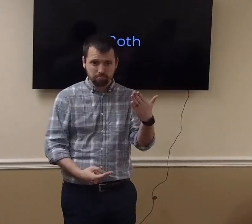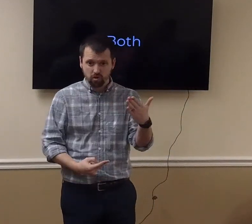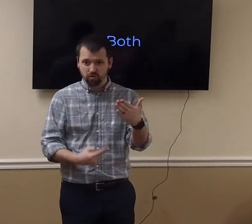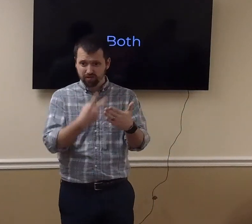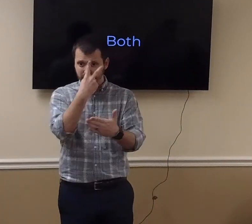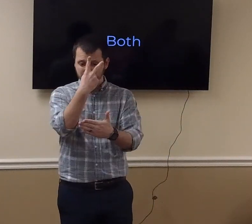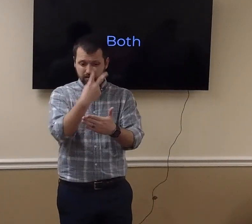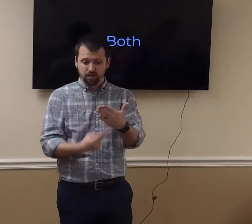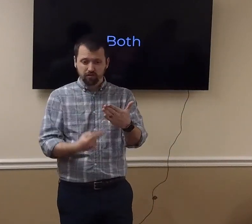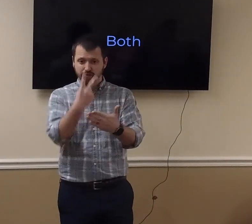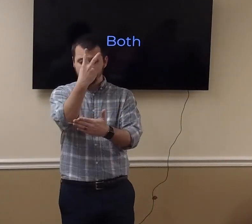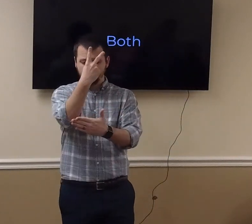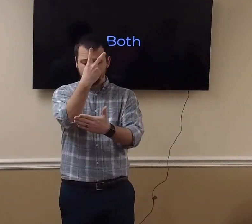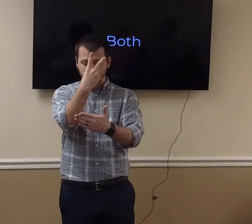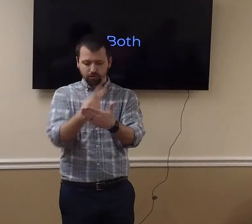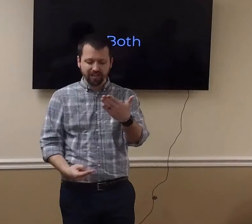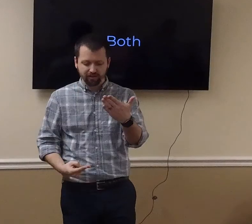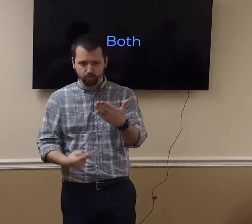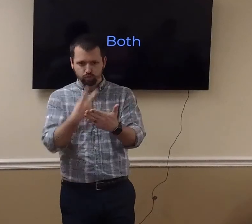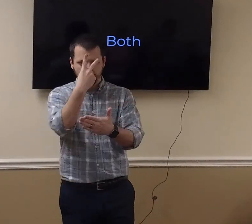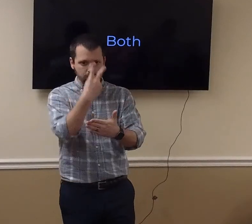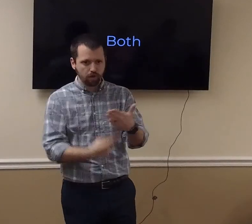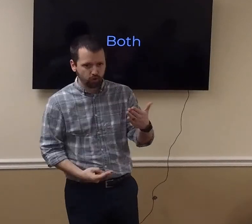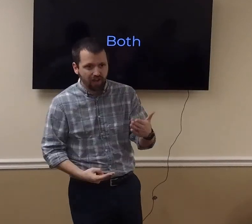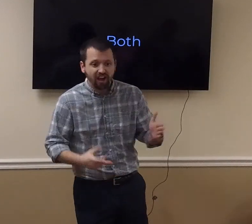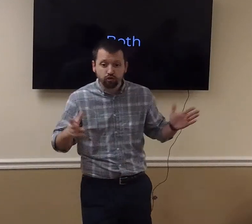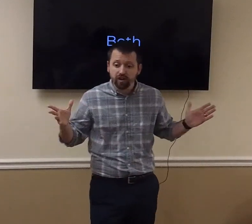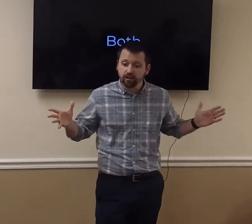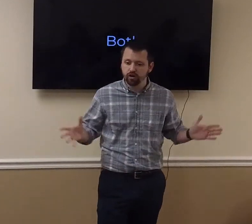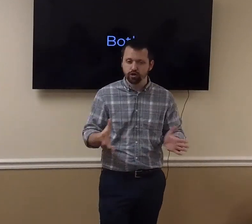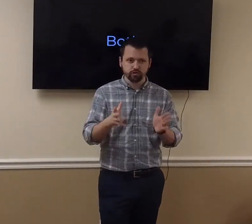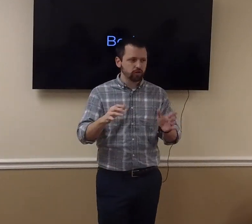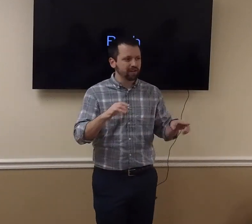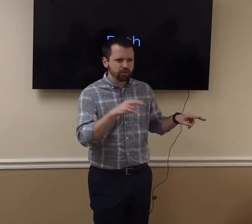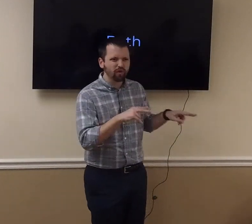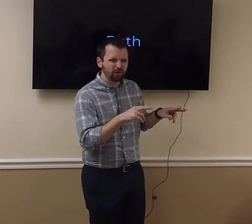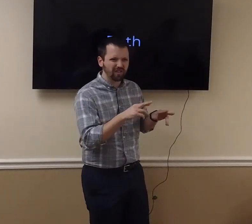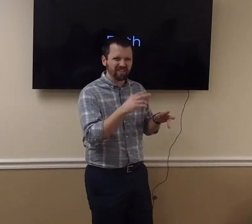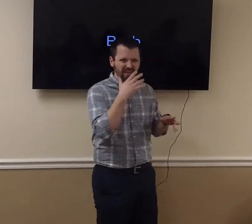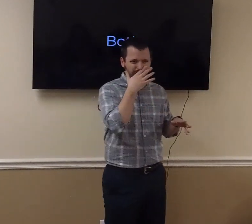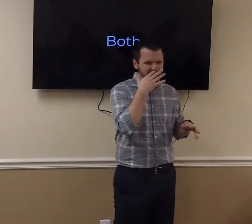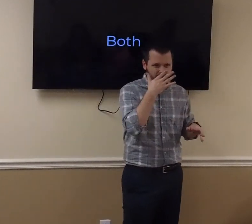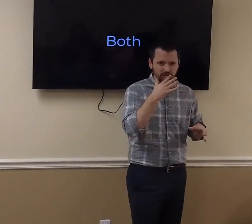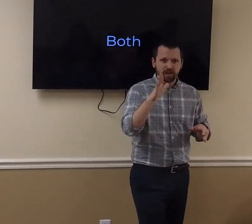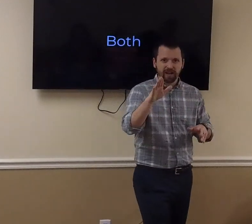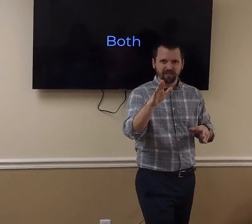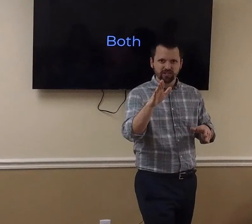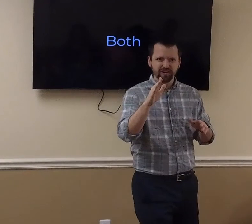Both. So you have two and they're being pulled together. Both. I do want to encourage you too. Make sure you review these signs. So I should have